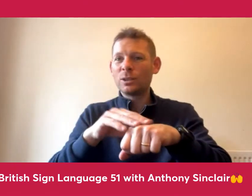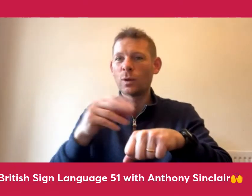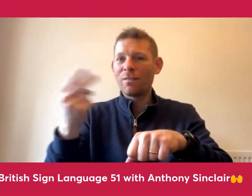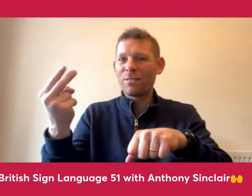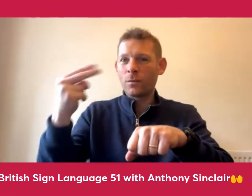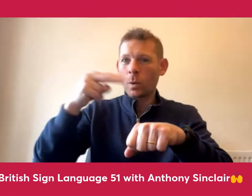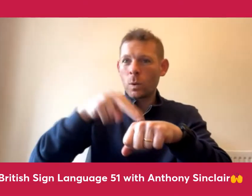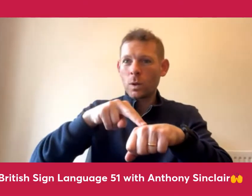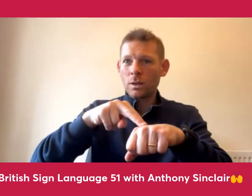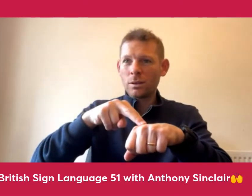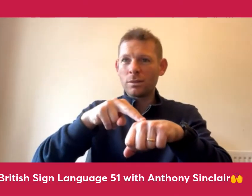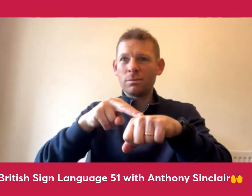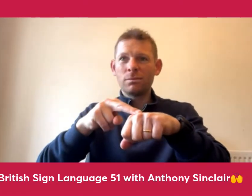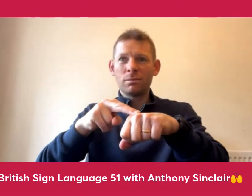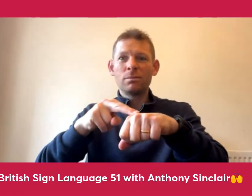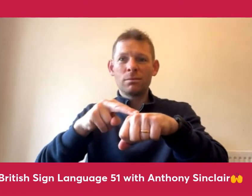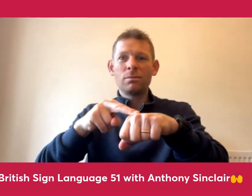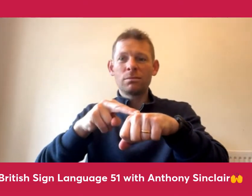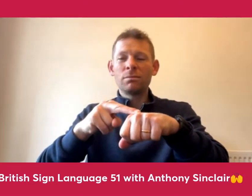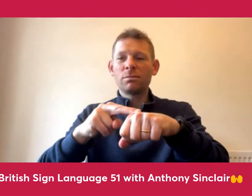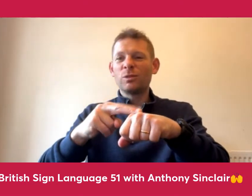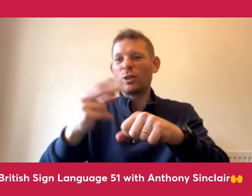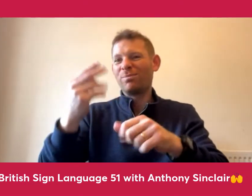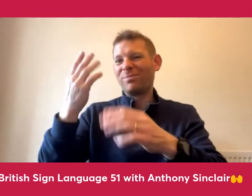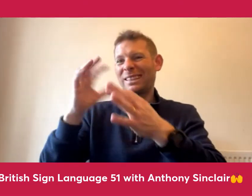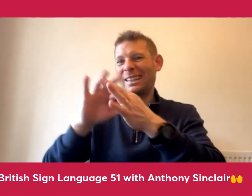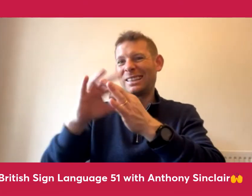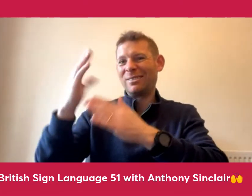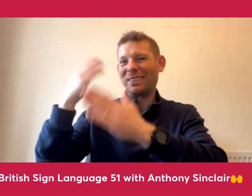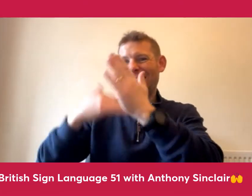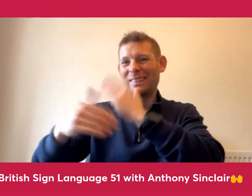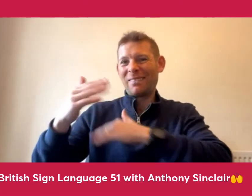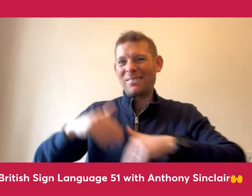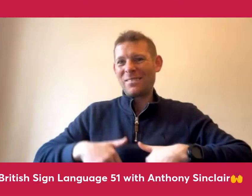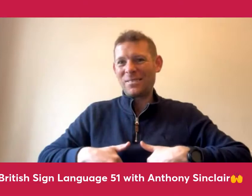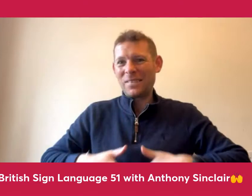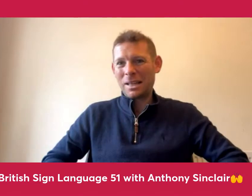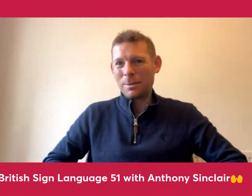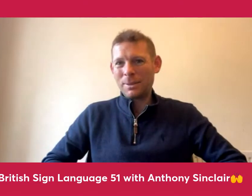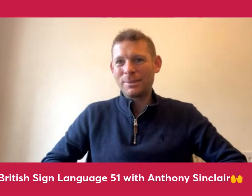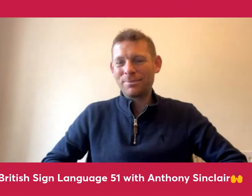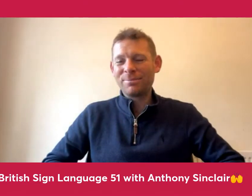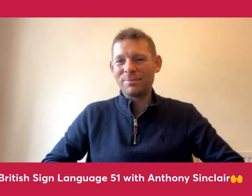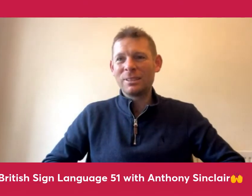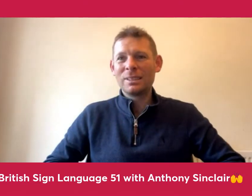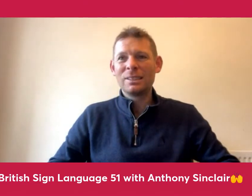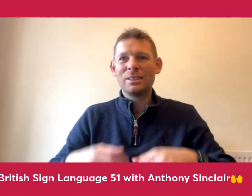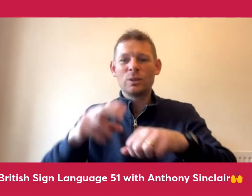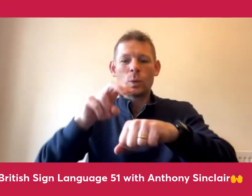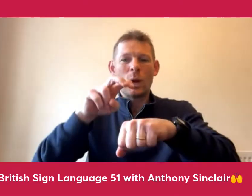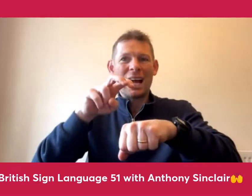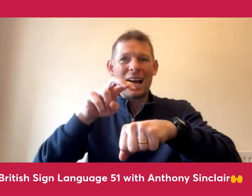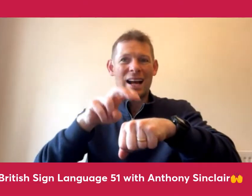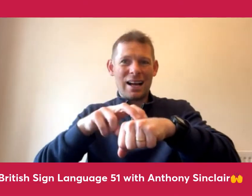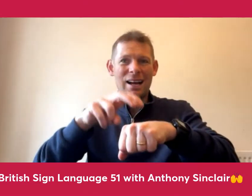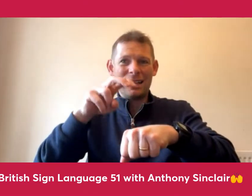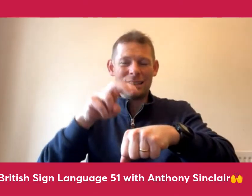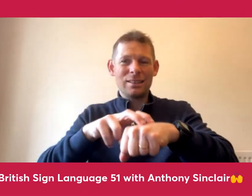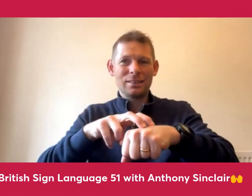So I think the sign originates from the fact that we are historically very fond of potatoes because of the potato famine. So that's